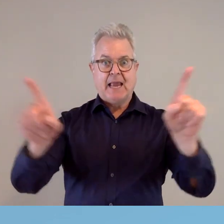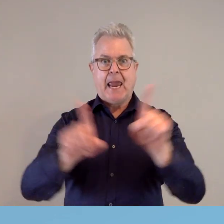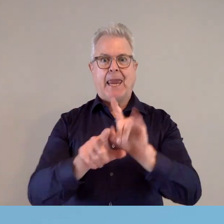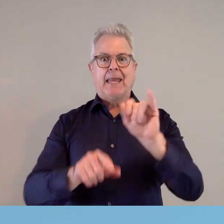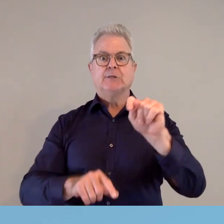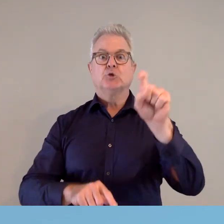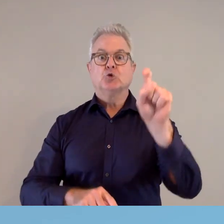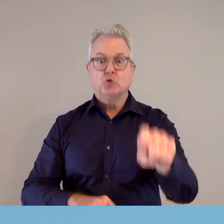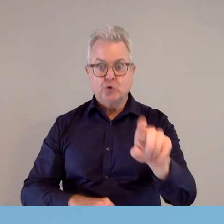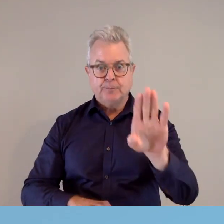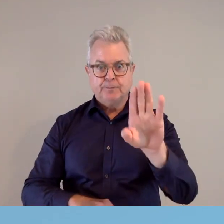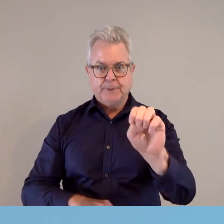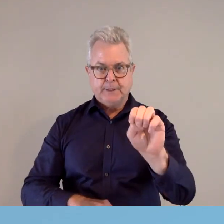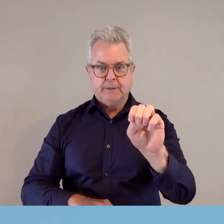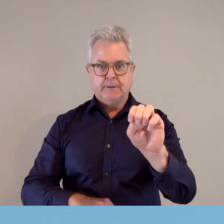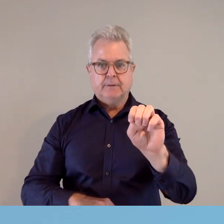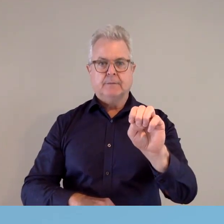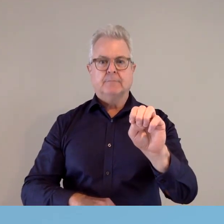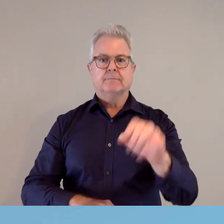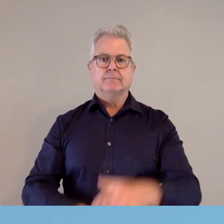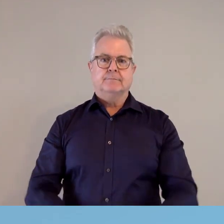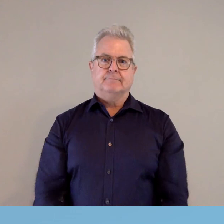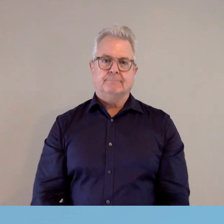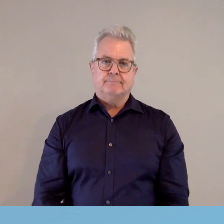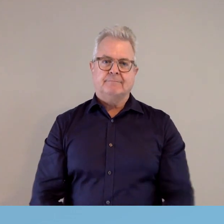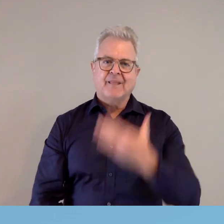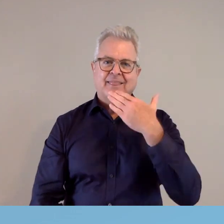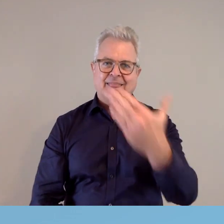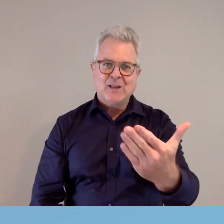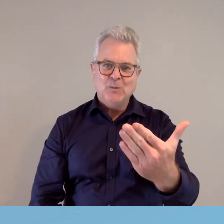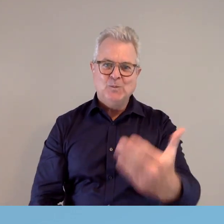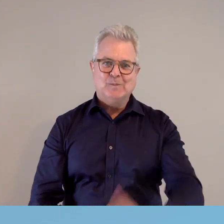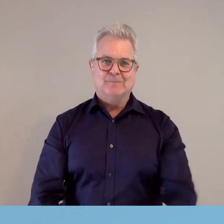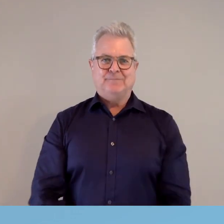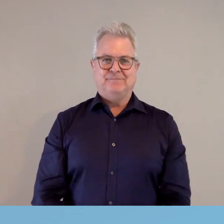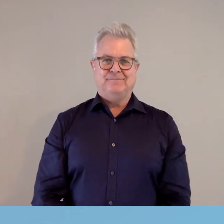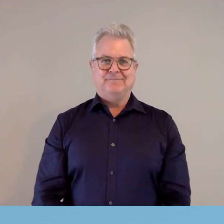And we want to make sure that communication is as effective as it can be. of atmosphere. because cannot So